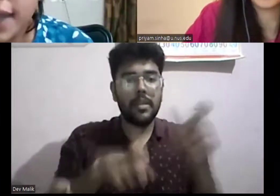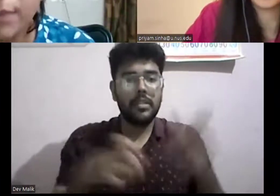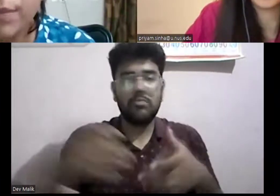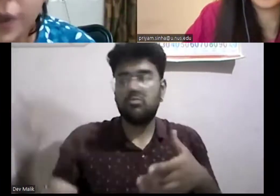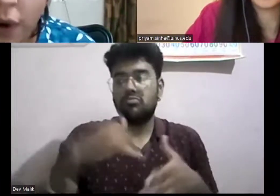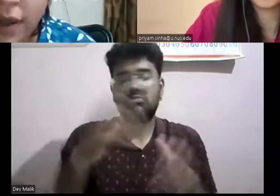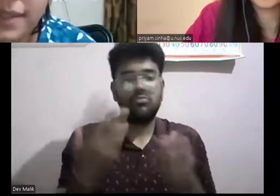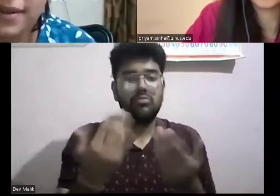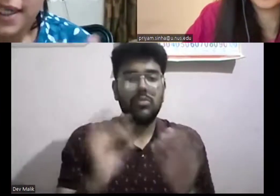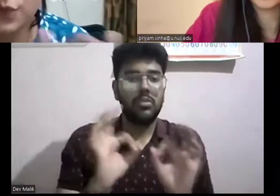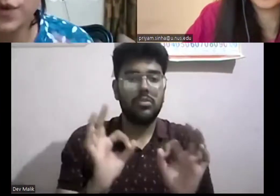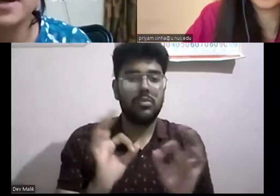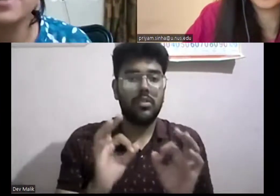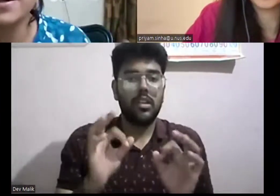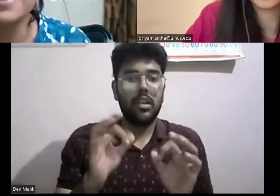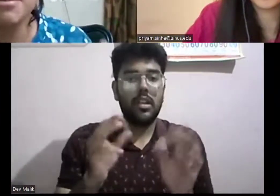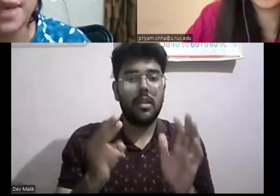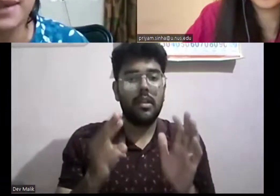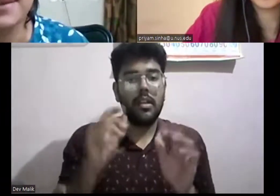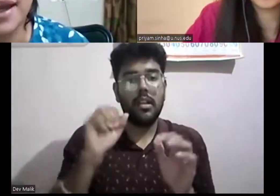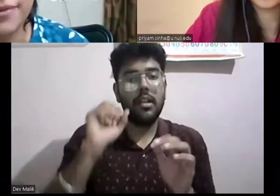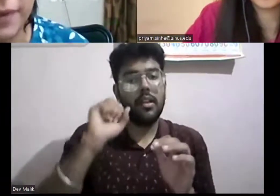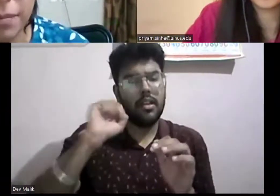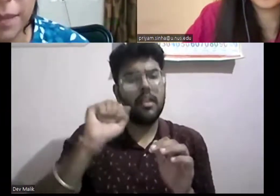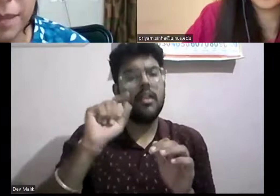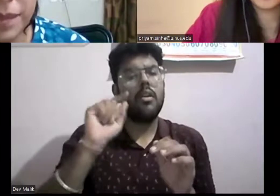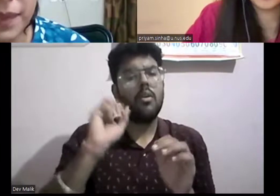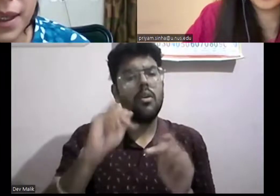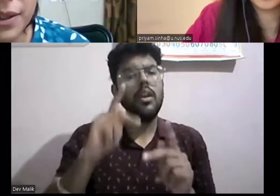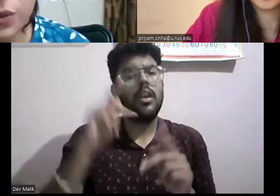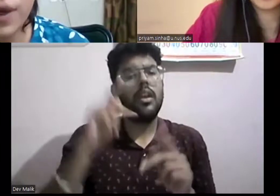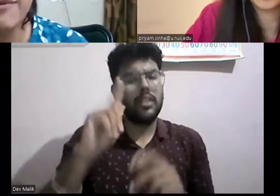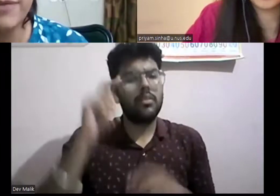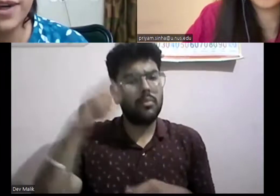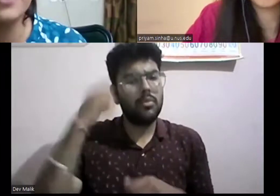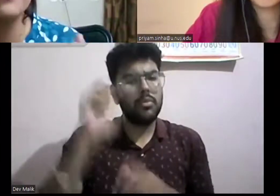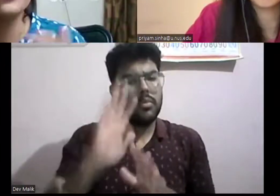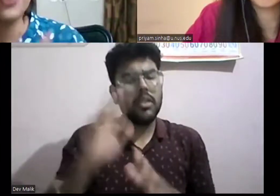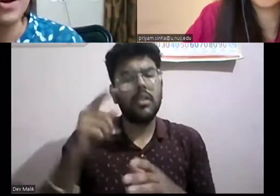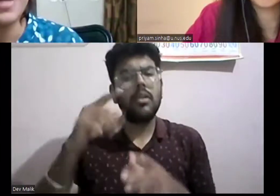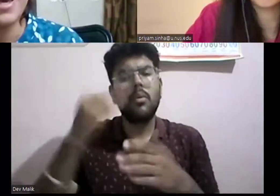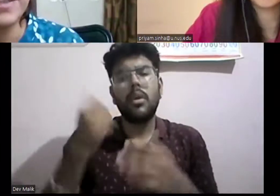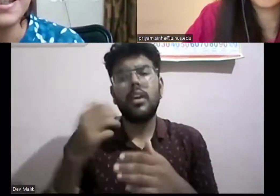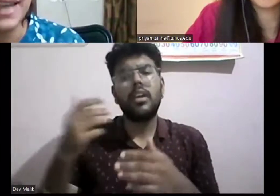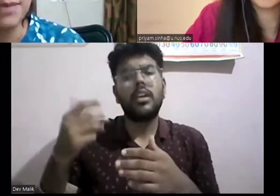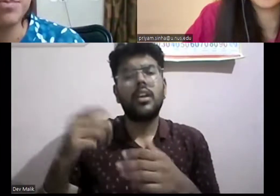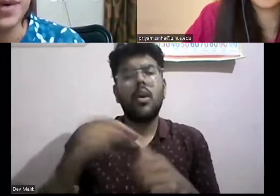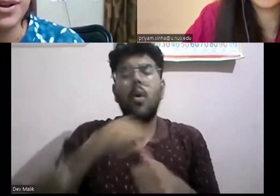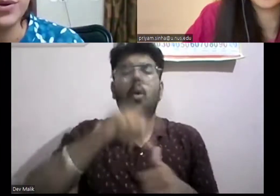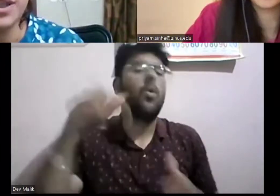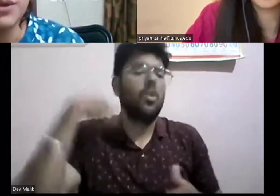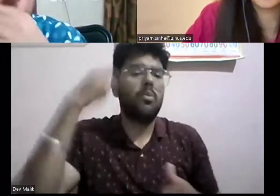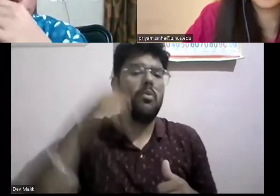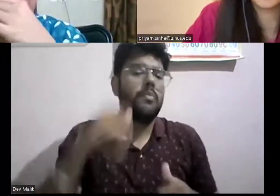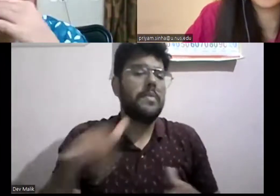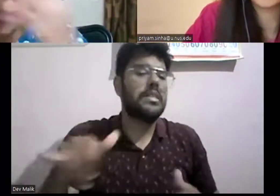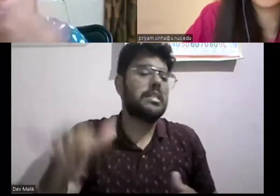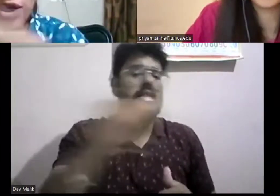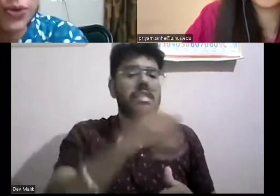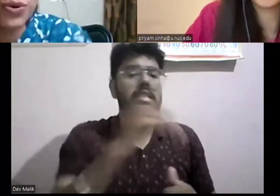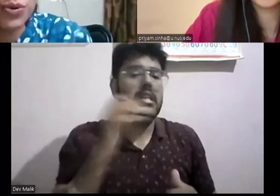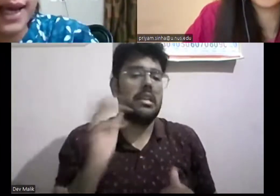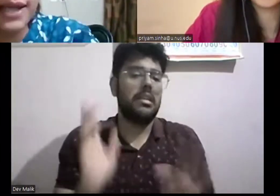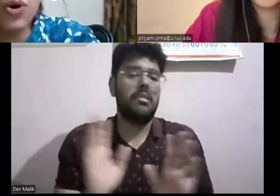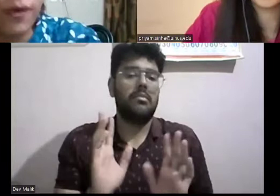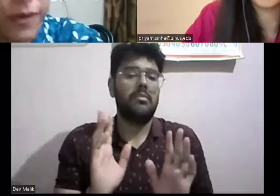was there because it was her cousin making that film. So every film would not have the same, you know, they would not have the